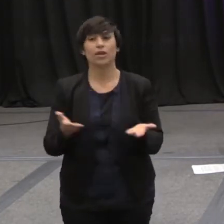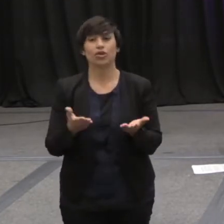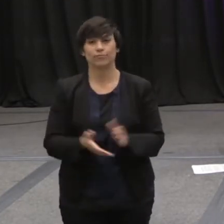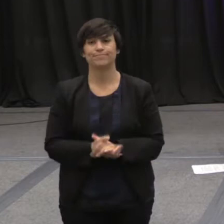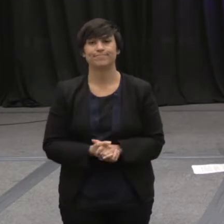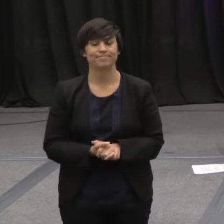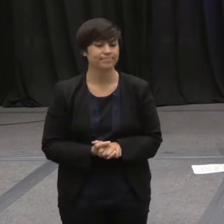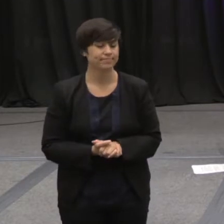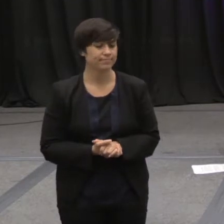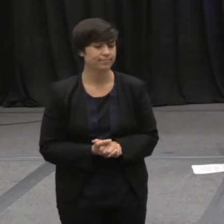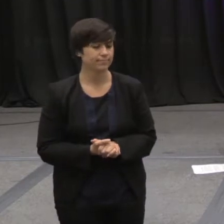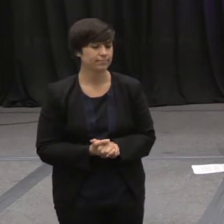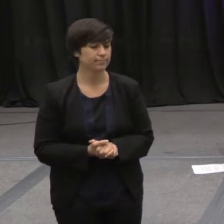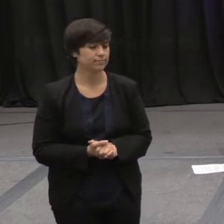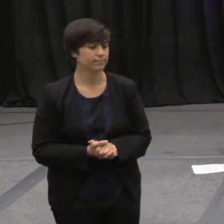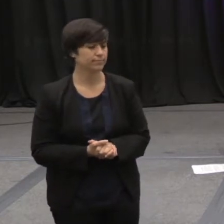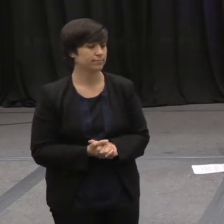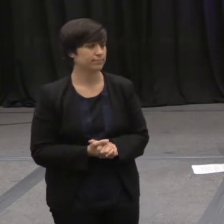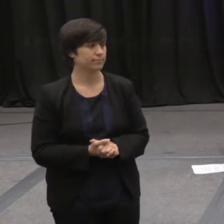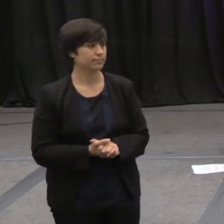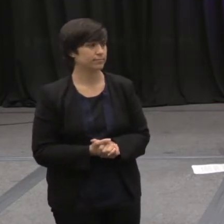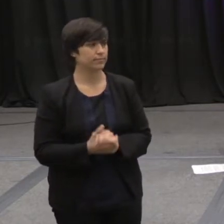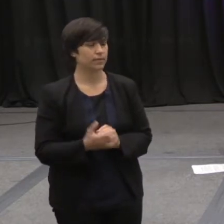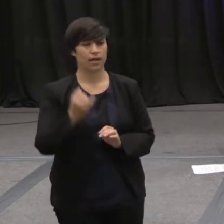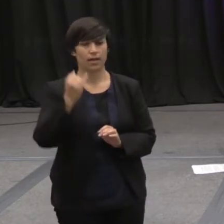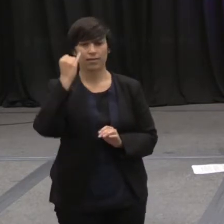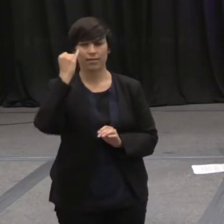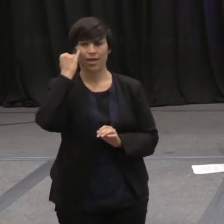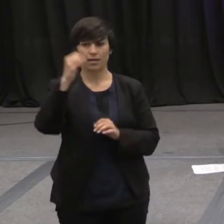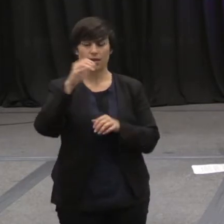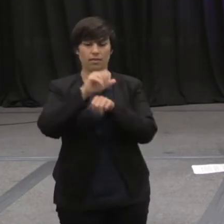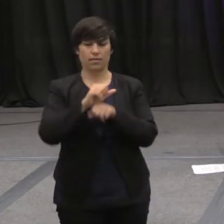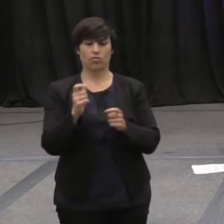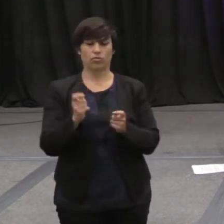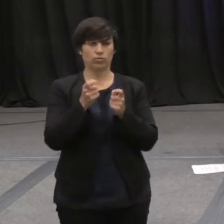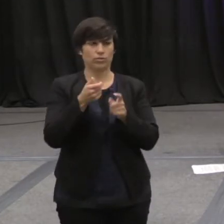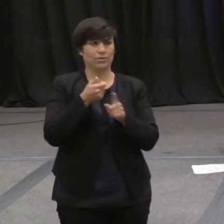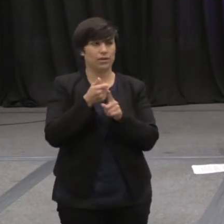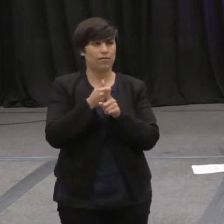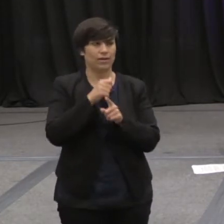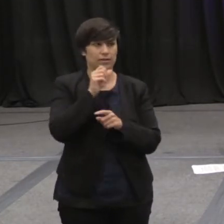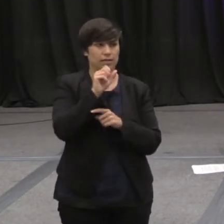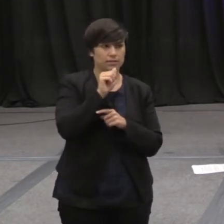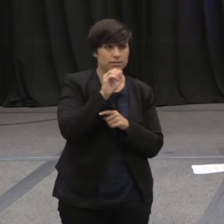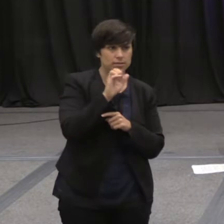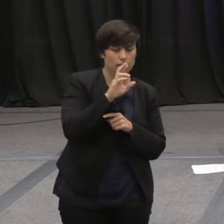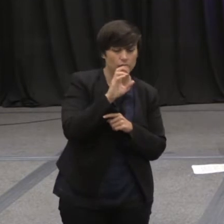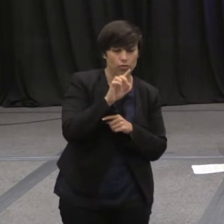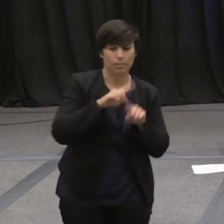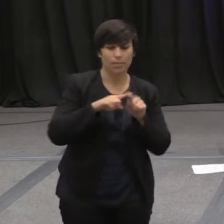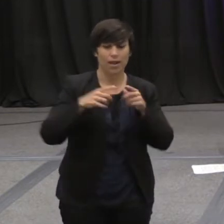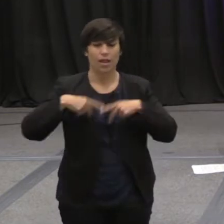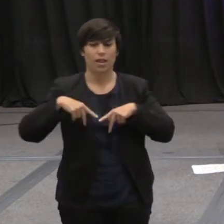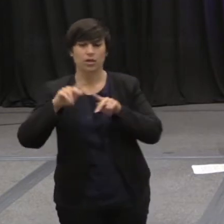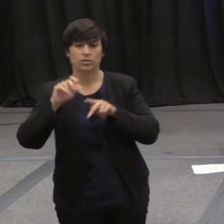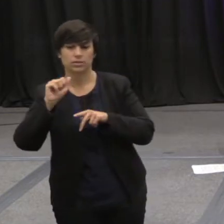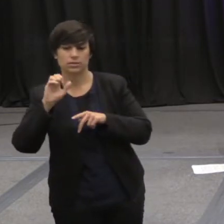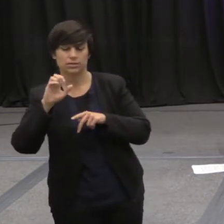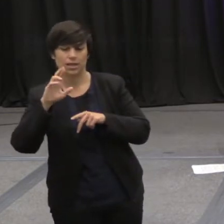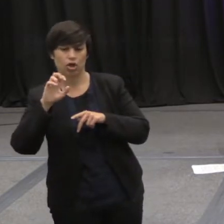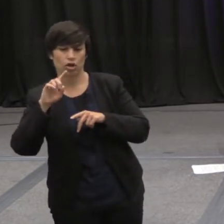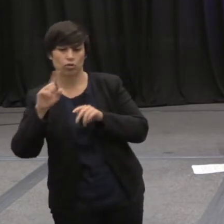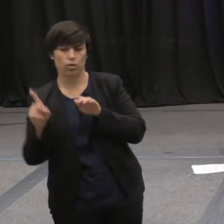And that idea that the ritual itself isn't what's sacred. It allows the sacred to emerge. That you got it out of